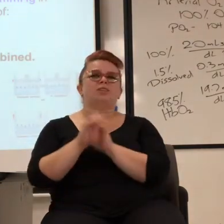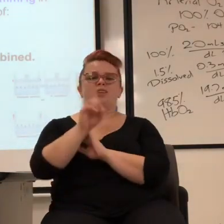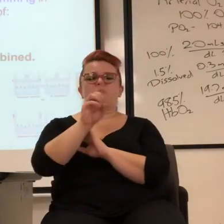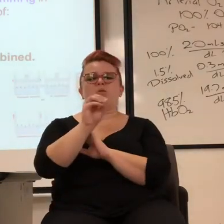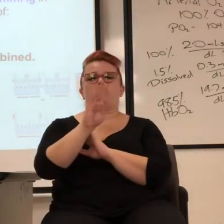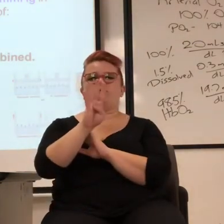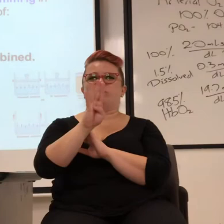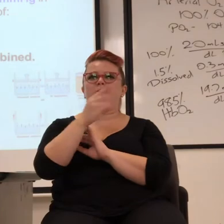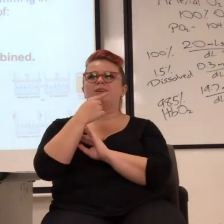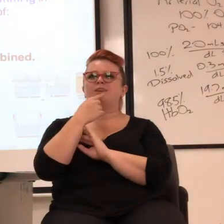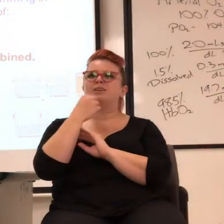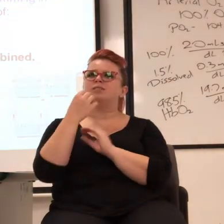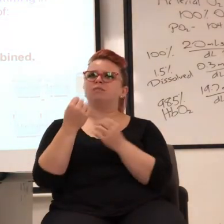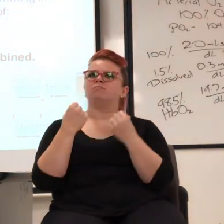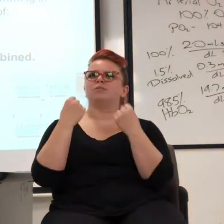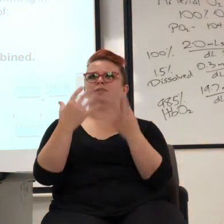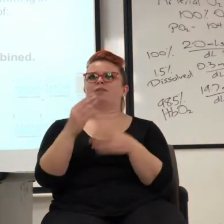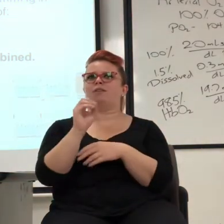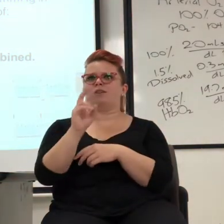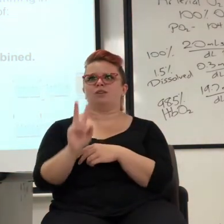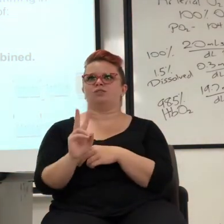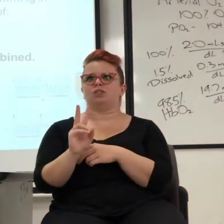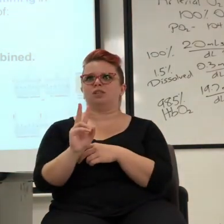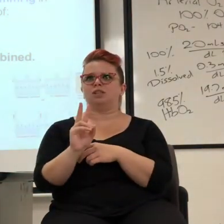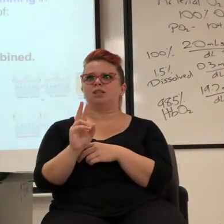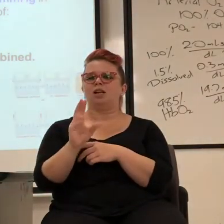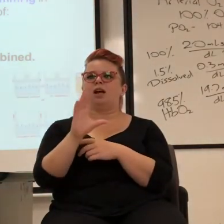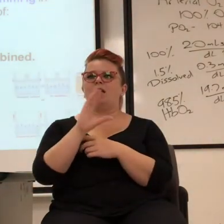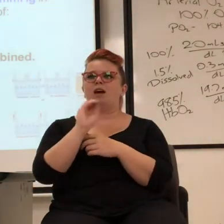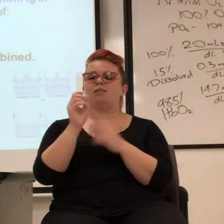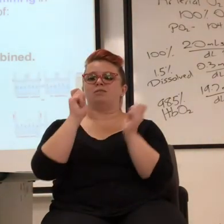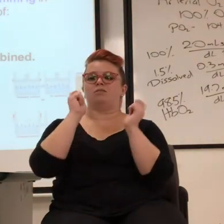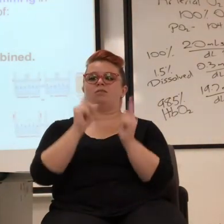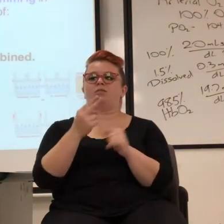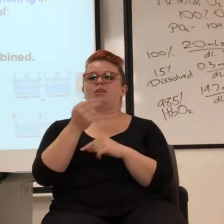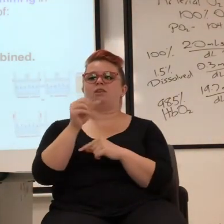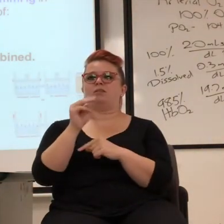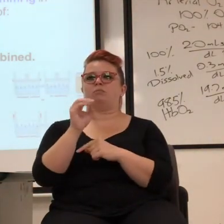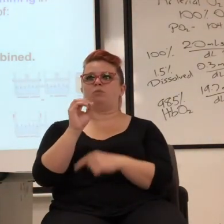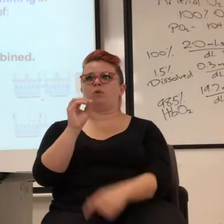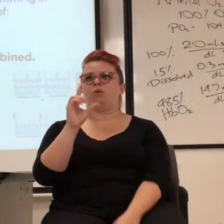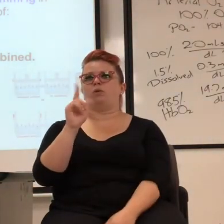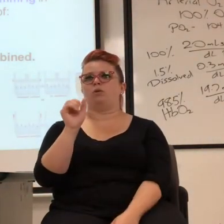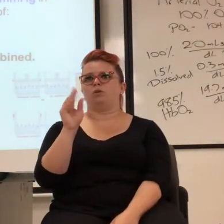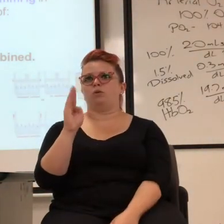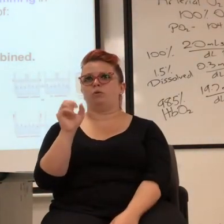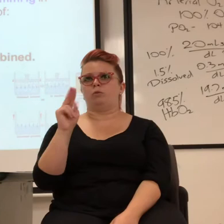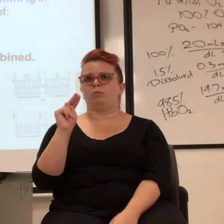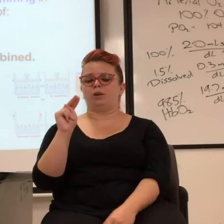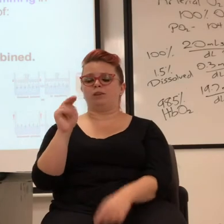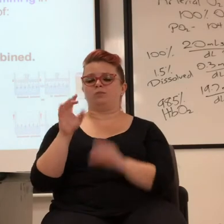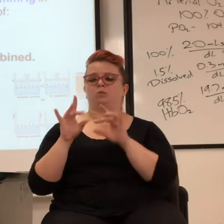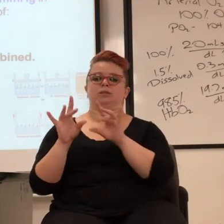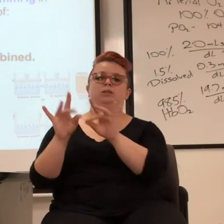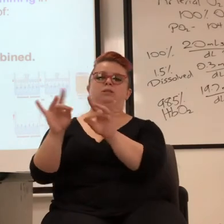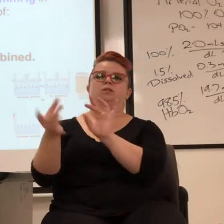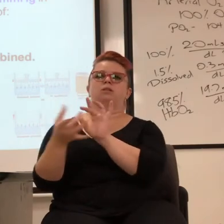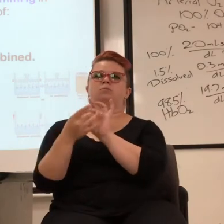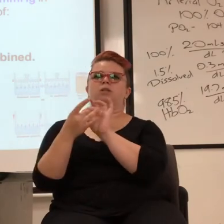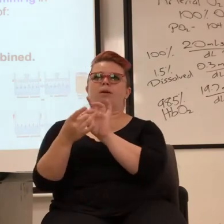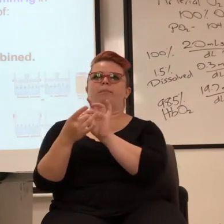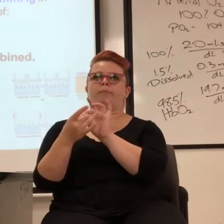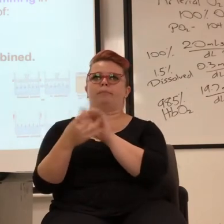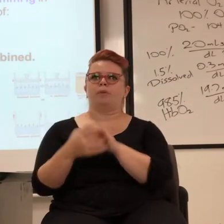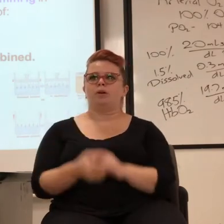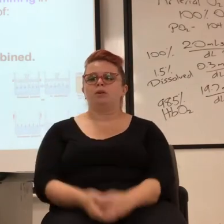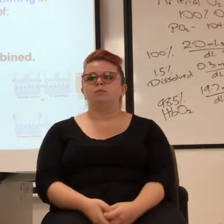saying, there's lots of oxygen. And then all the hemoglobin sops it up and gets your 19.7. And that's what you